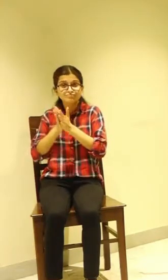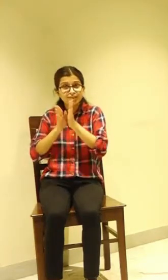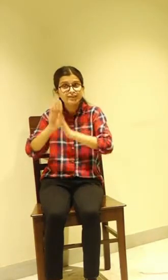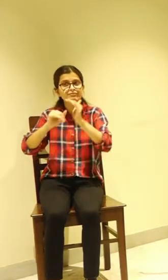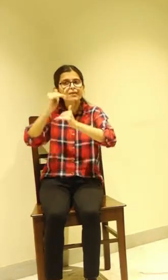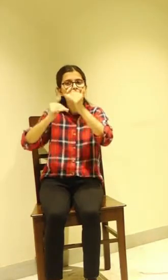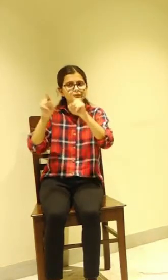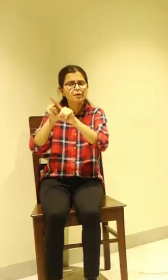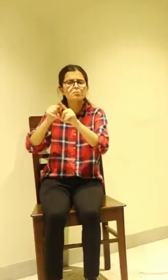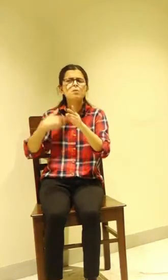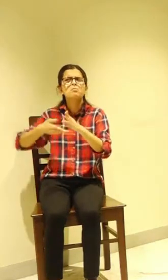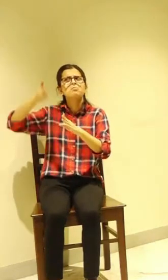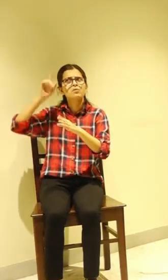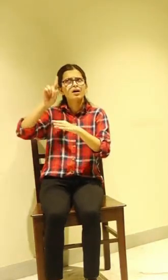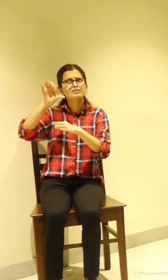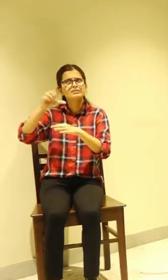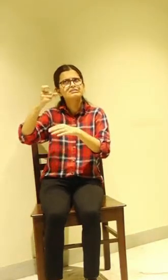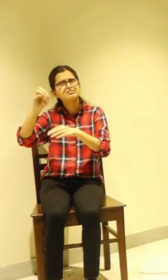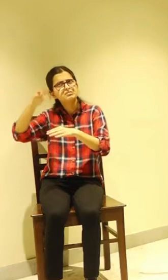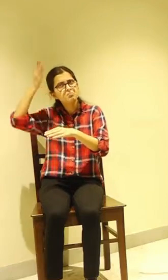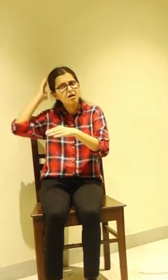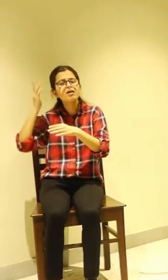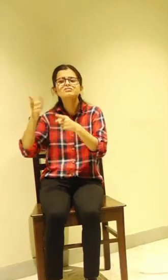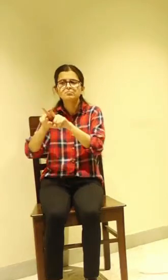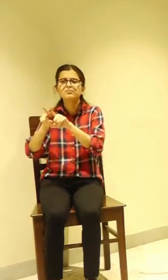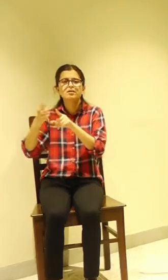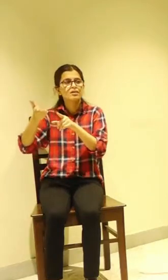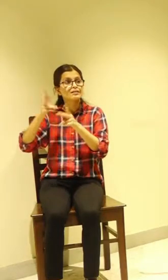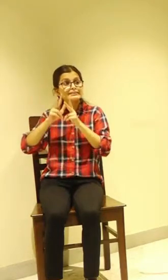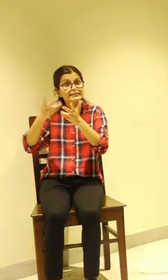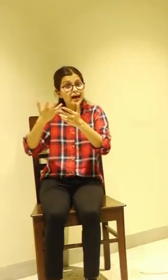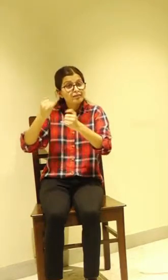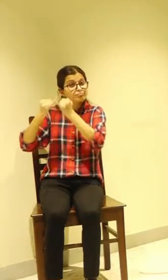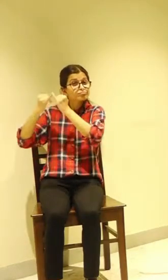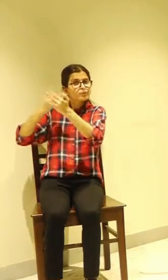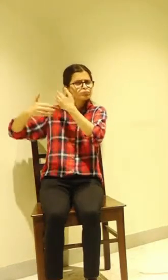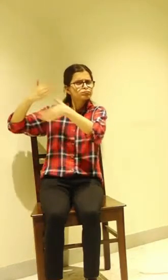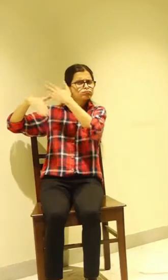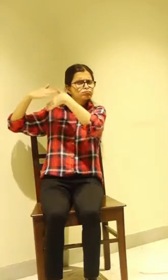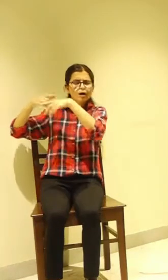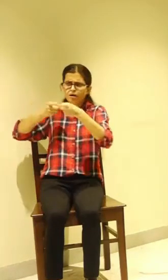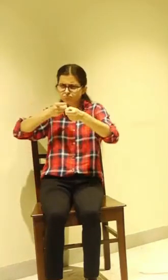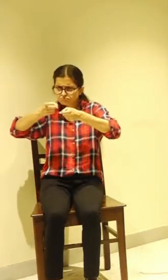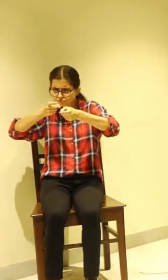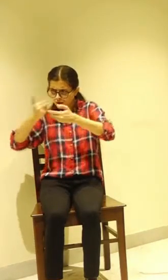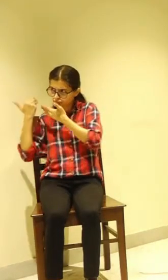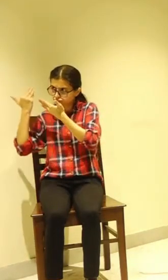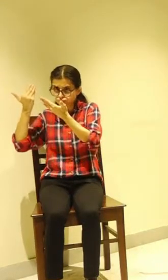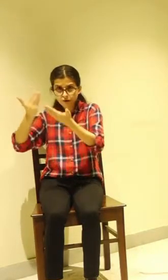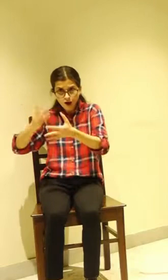the post-1970 era, which will also tell us how history continues to control our present and our